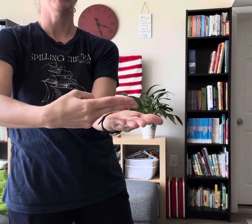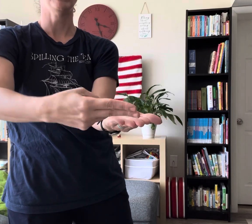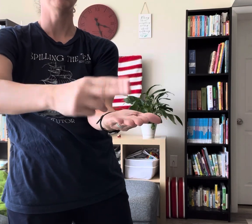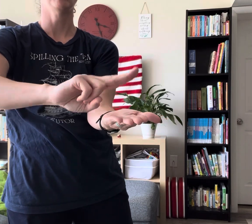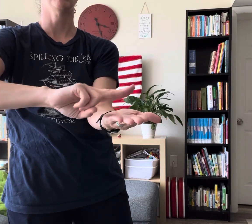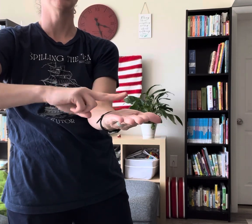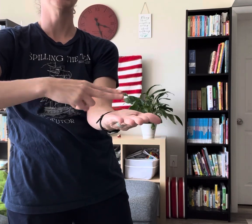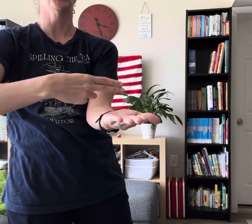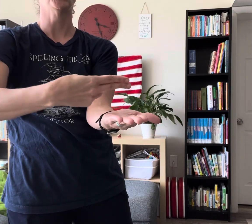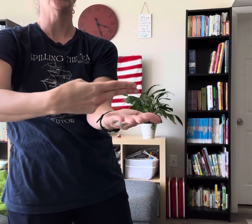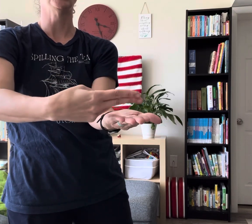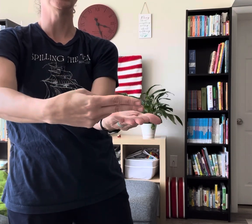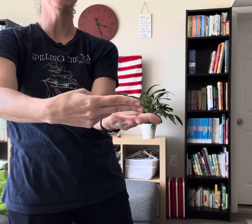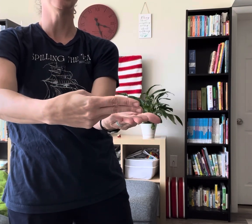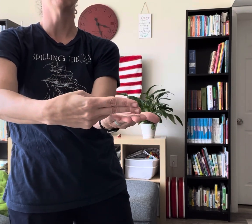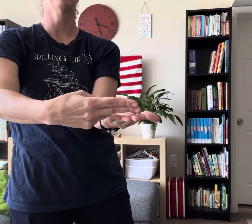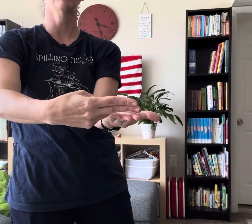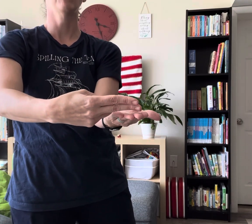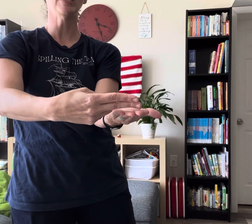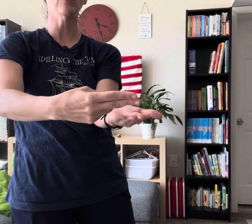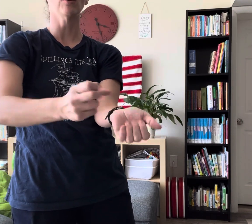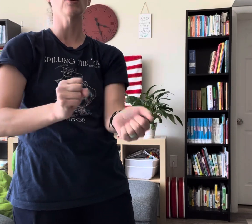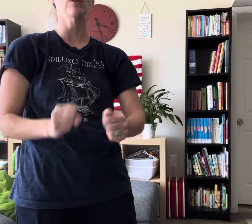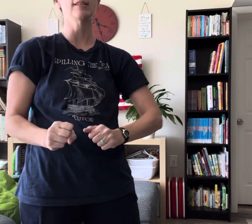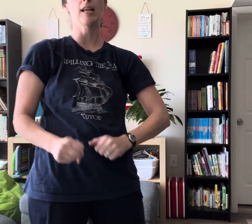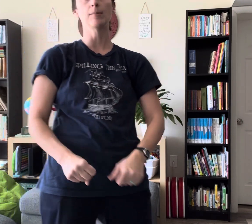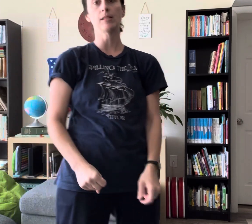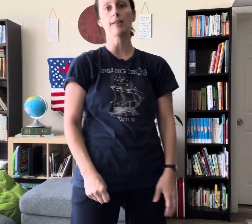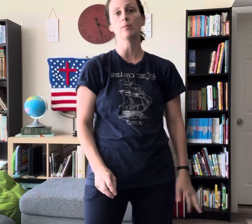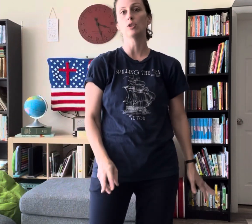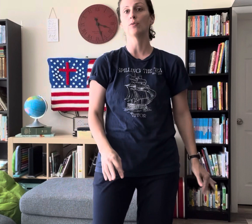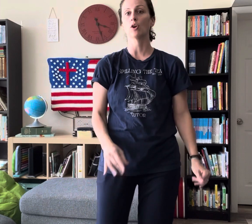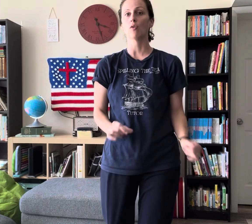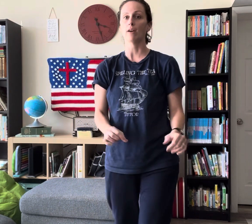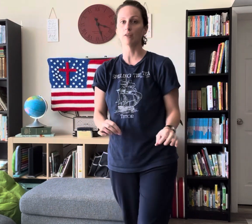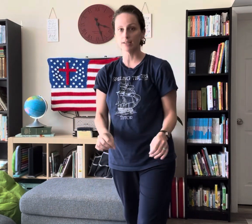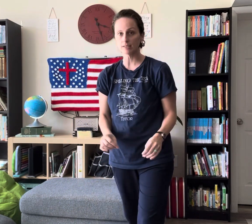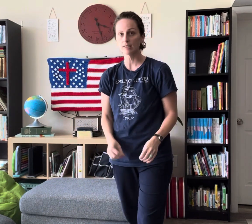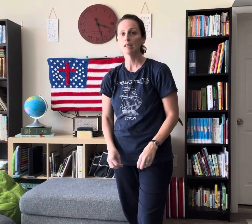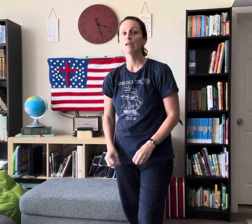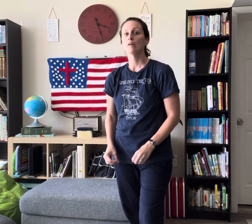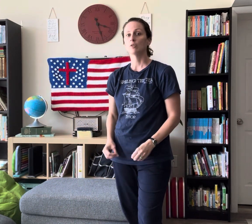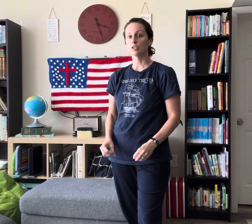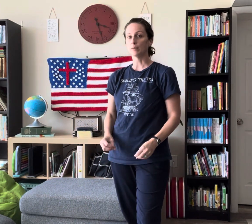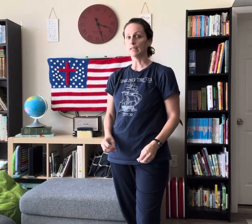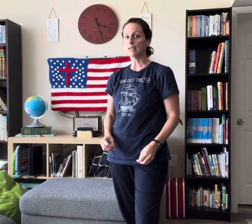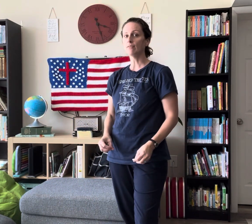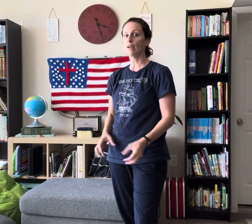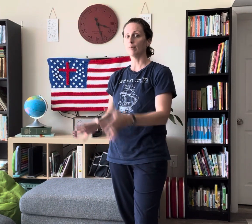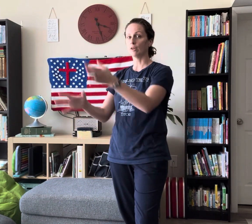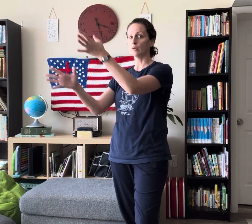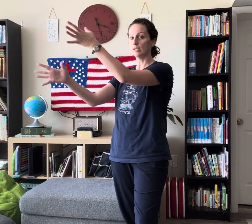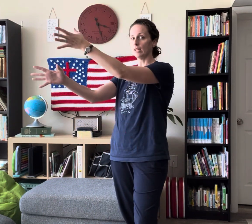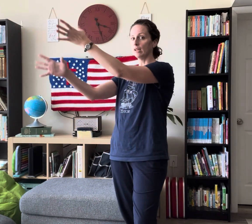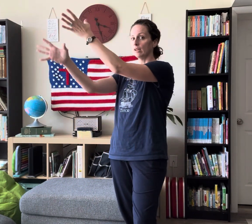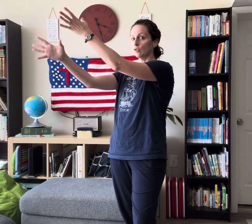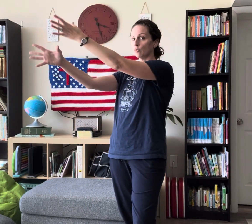wave it over, it's holy. And for faith, we're gonna do the same sign that we do for credorent, which is believe, and we are going to